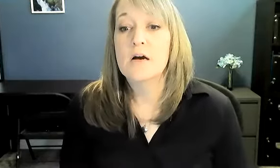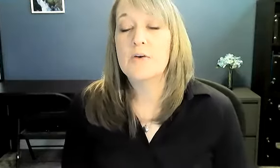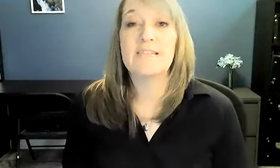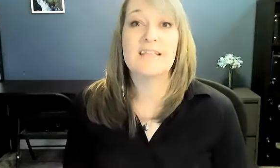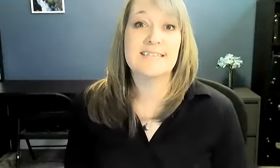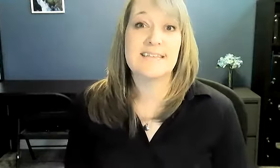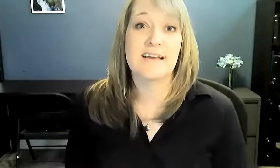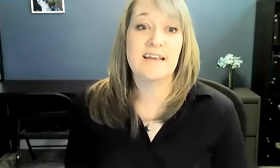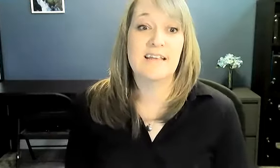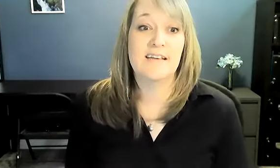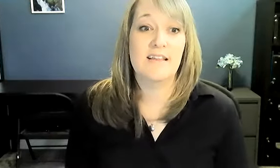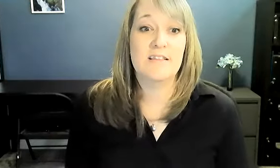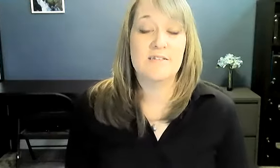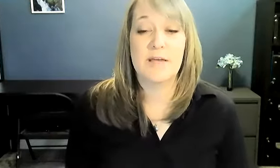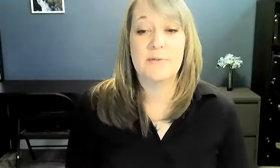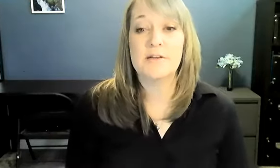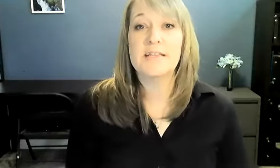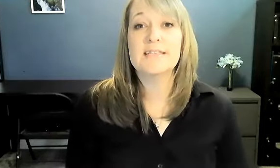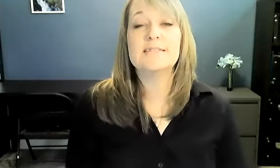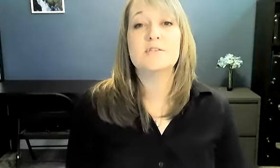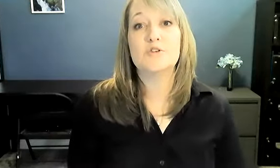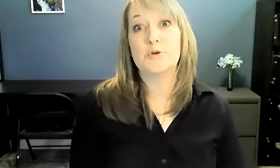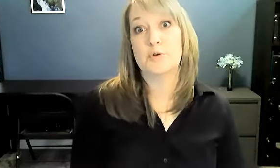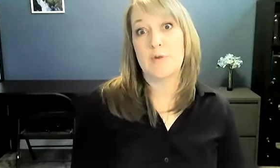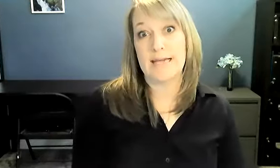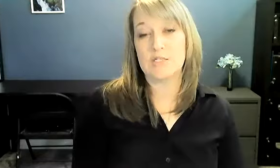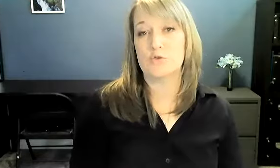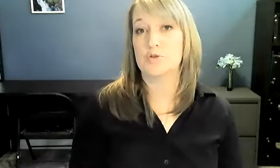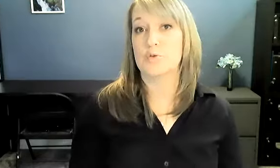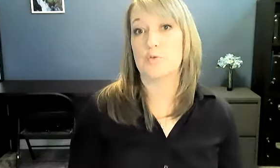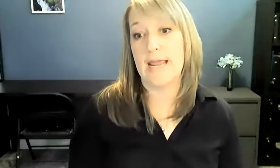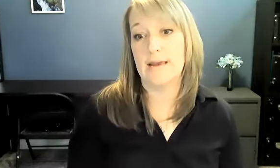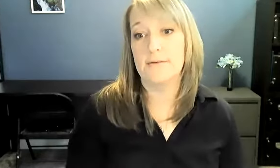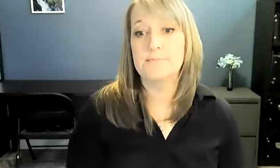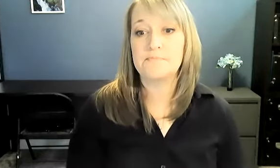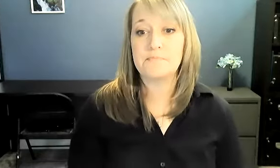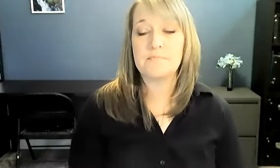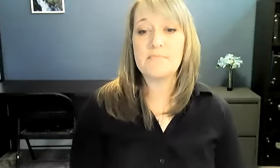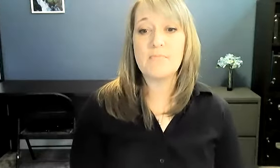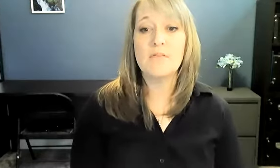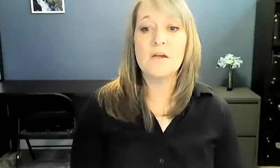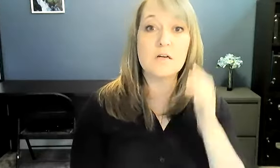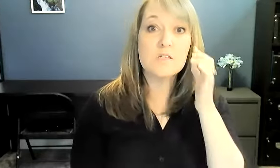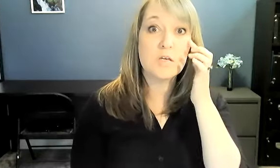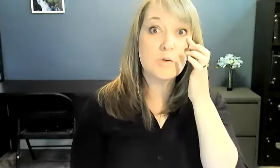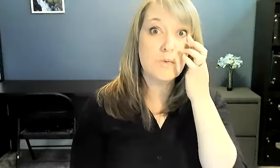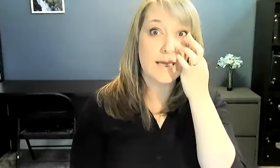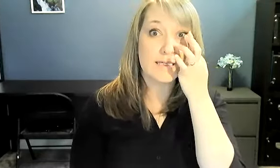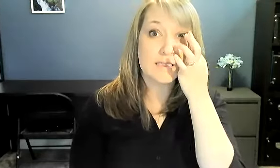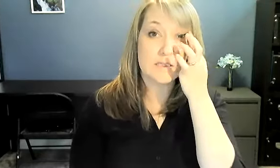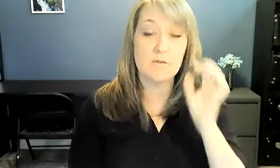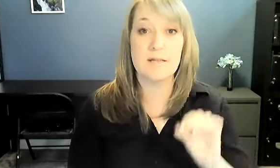Okay, the last sign in this vocabulary list is to correct or to grade. There are two ways to do